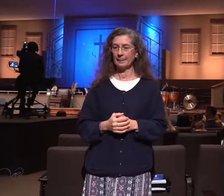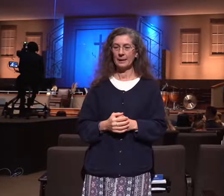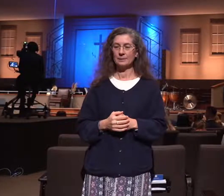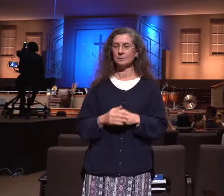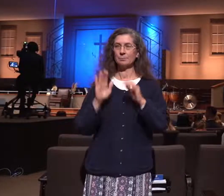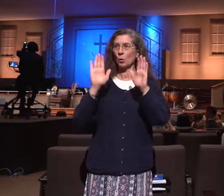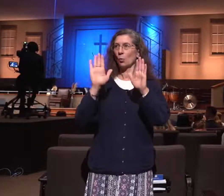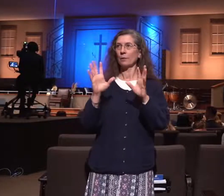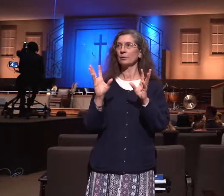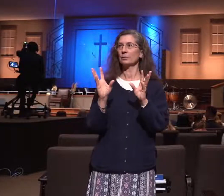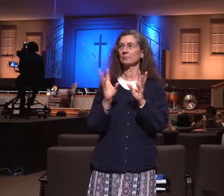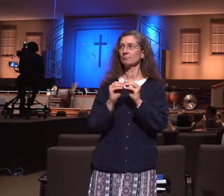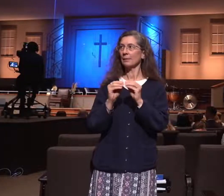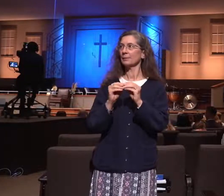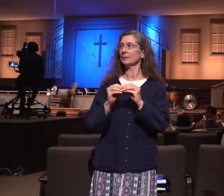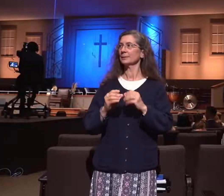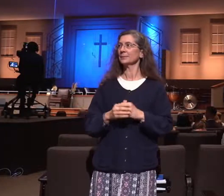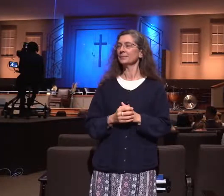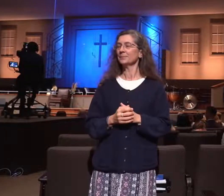great. But